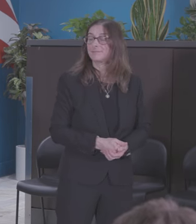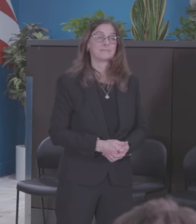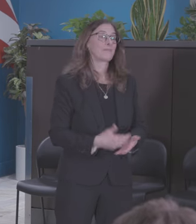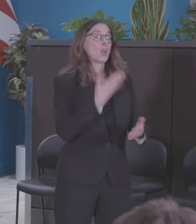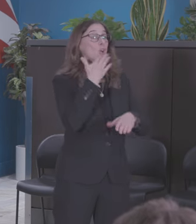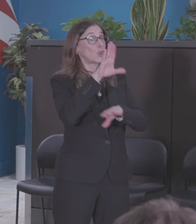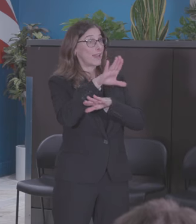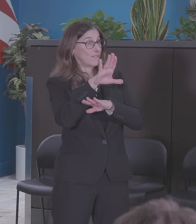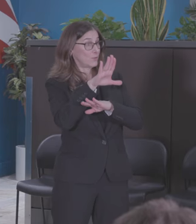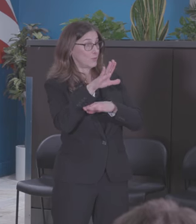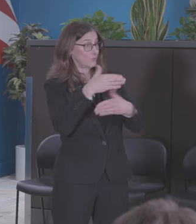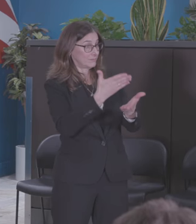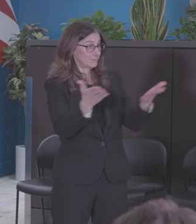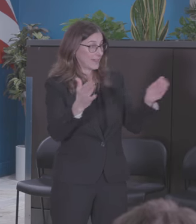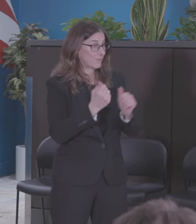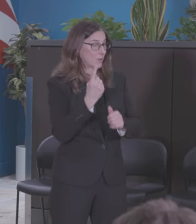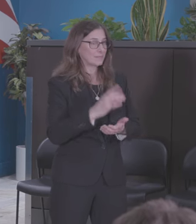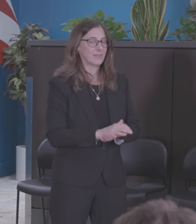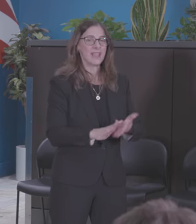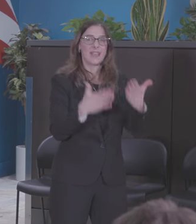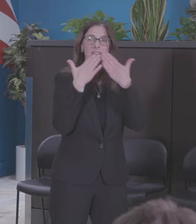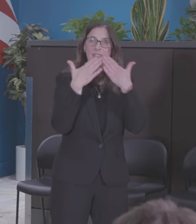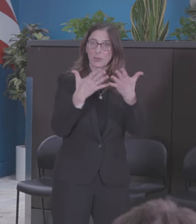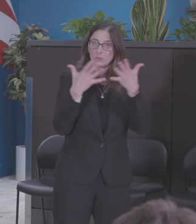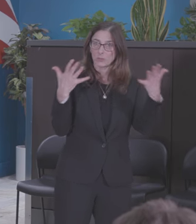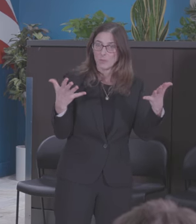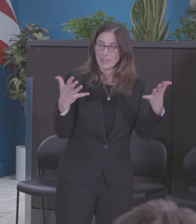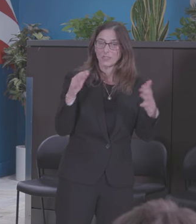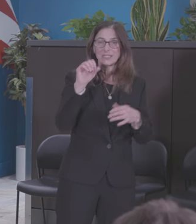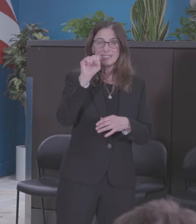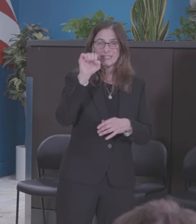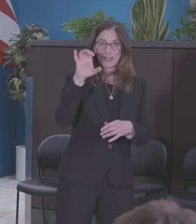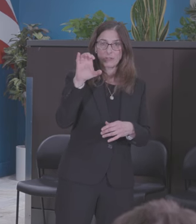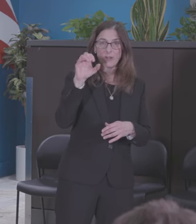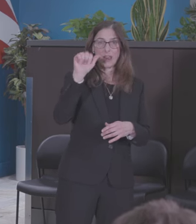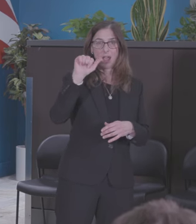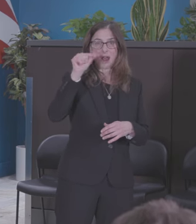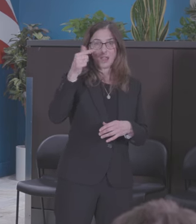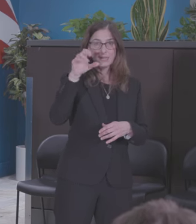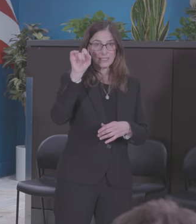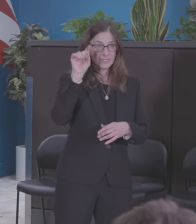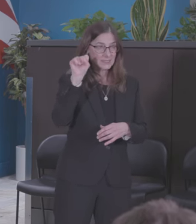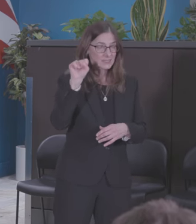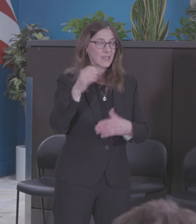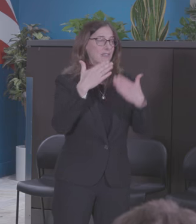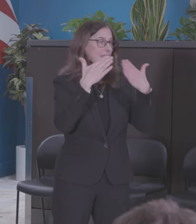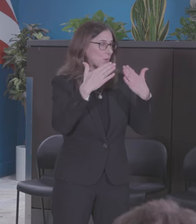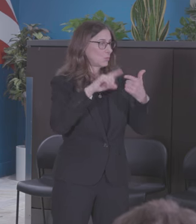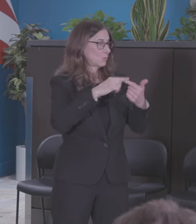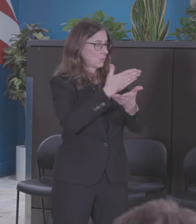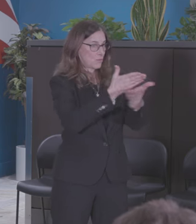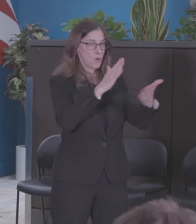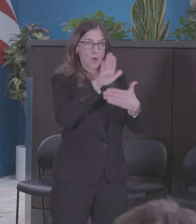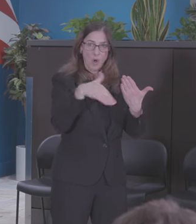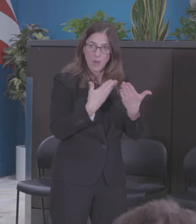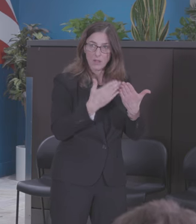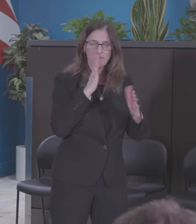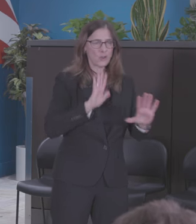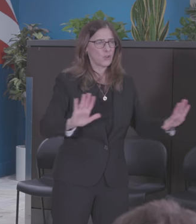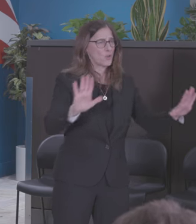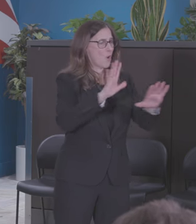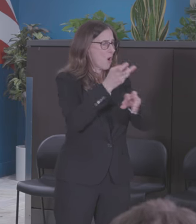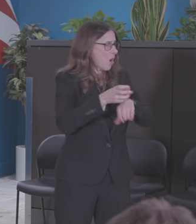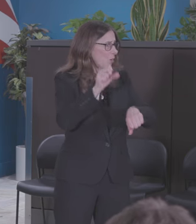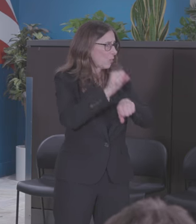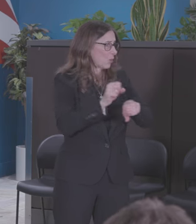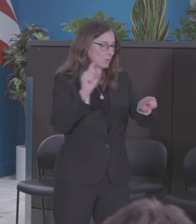Good afternoon, everyone. Thank you so much, Secretary Augustus, and thank you to everyone for the incredible hard work that has gotten